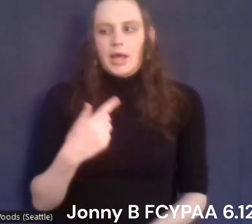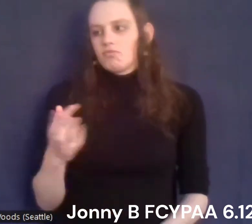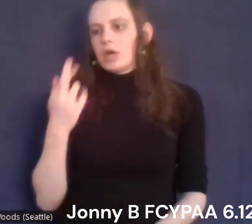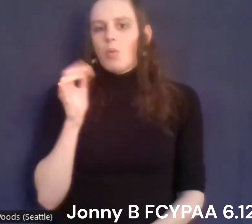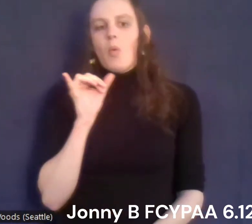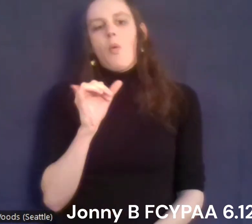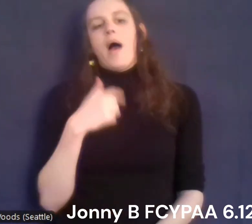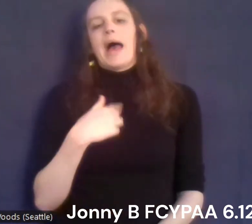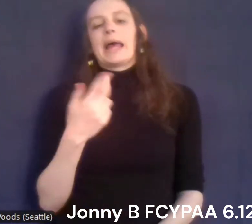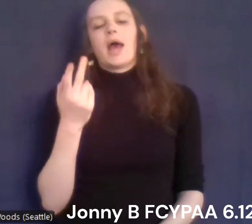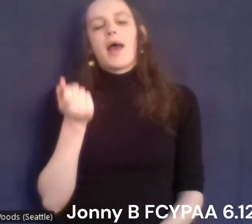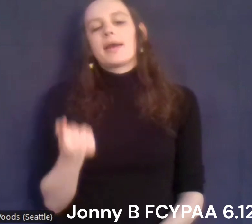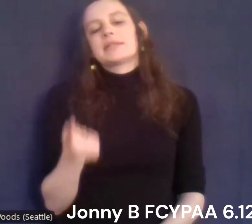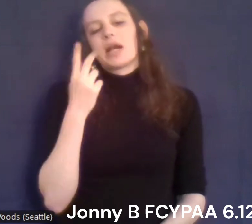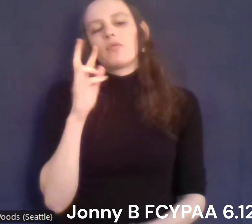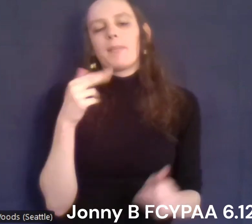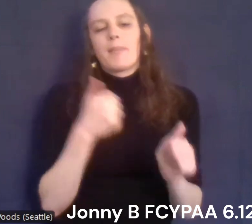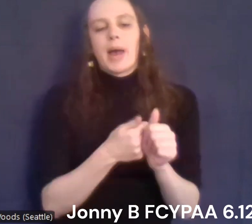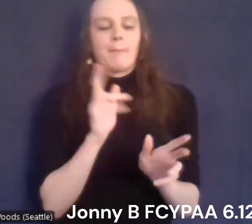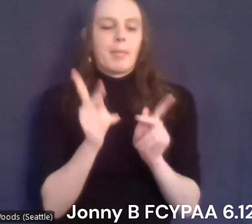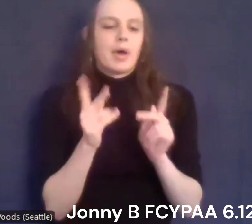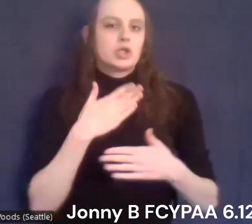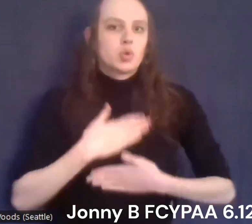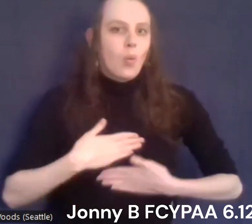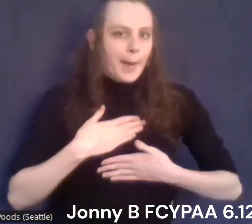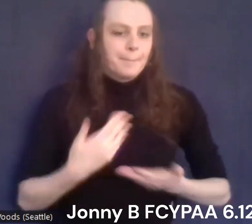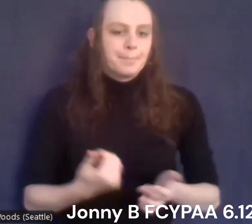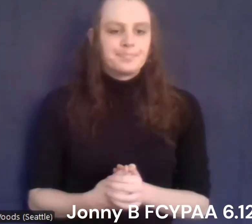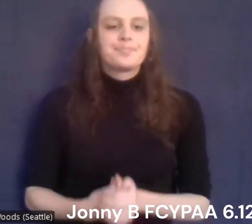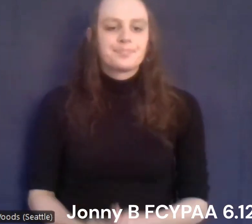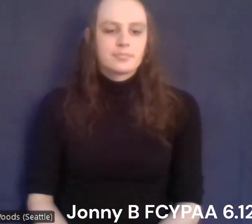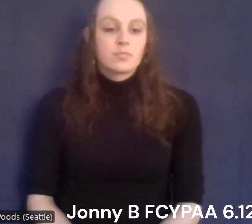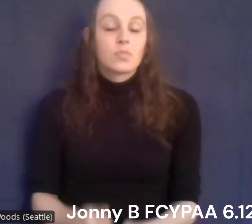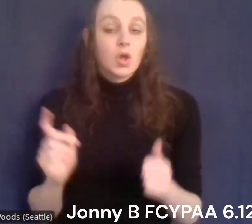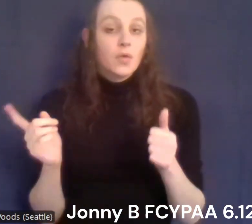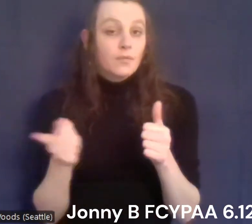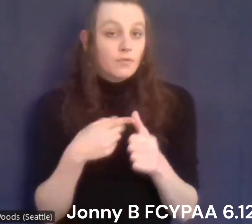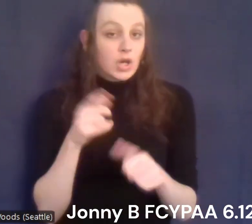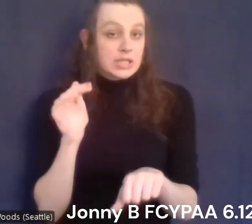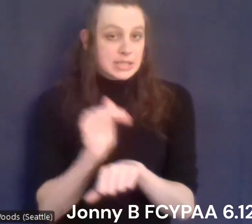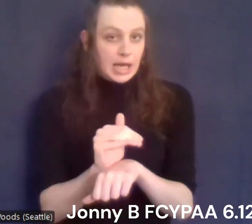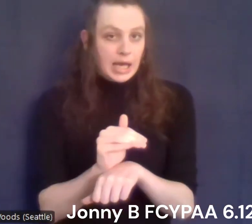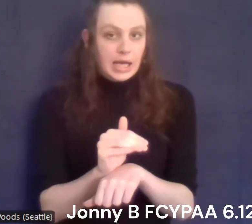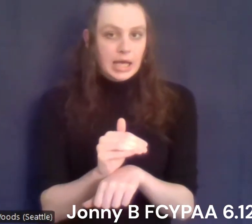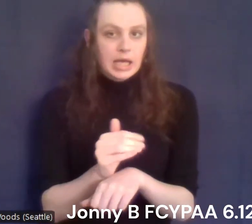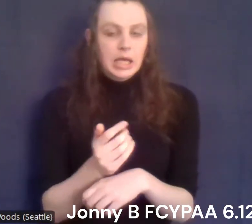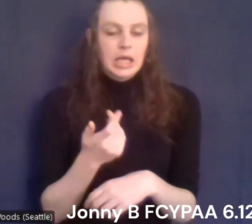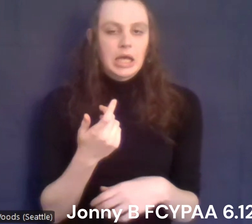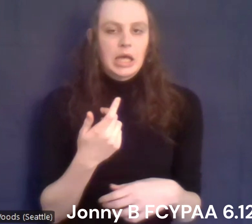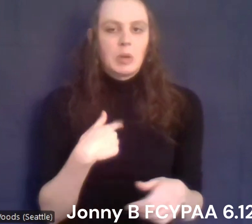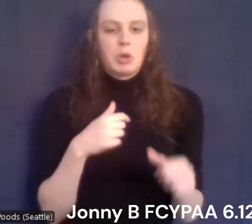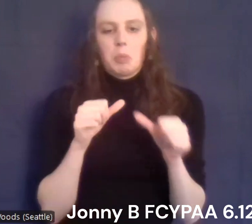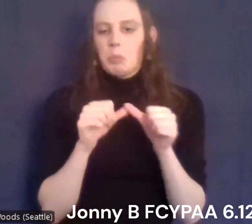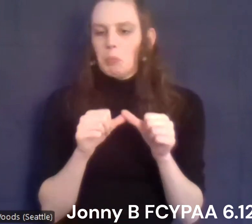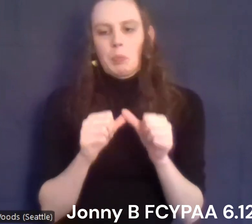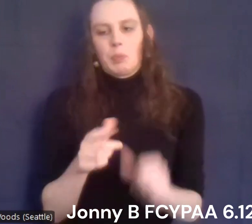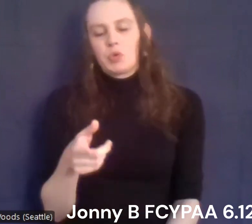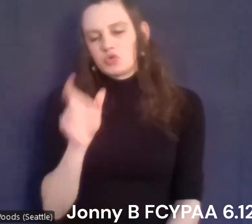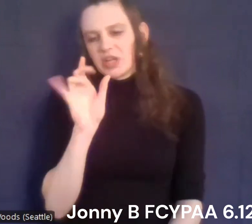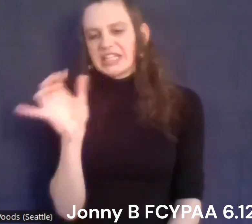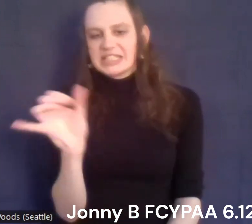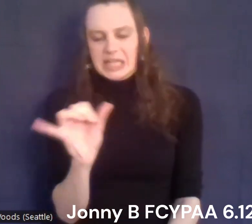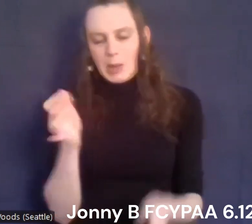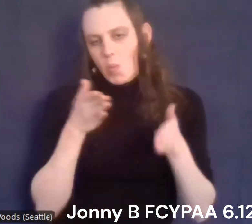And I that first night was how I drank the rest of the time I was drinking. It